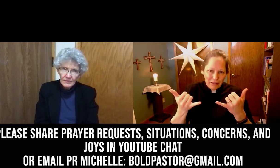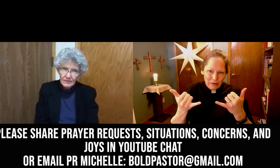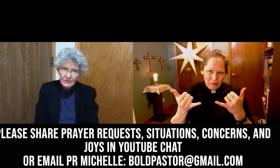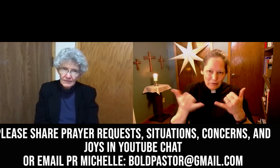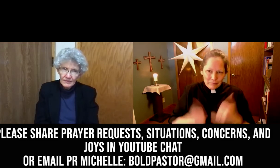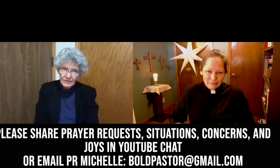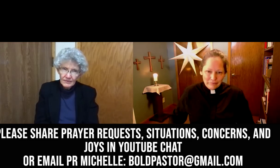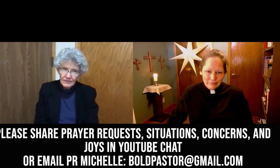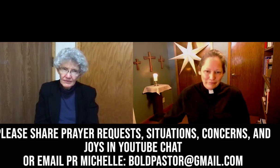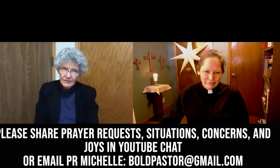Please share as you're willing.